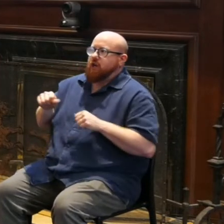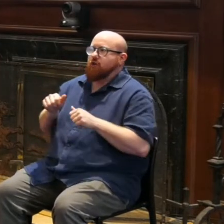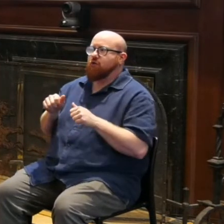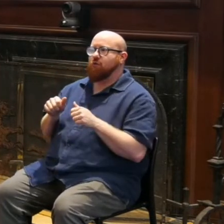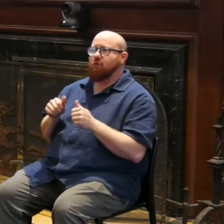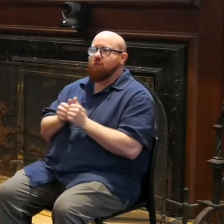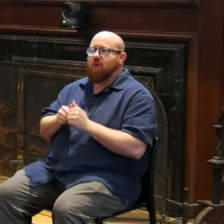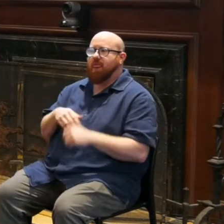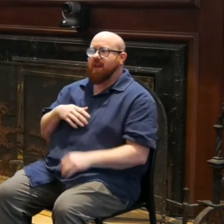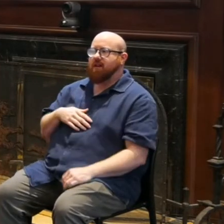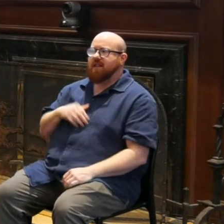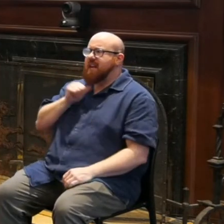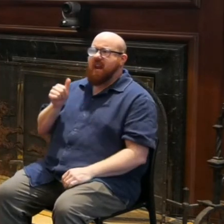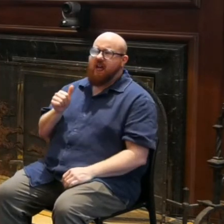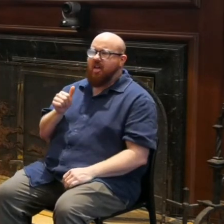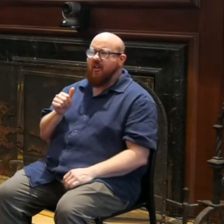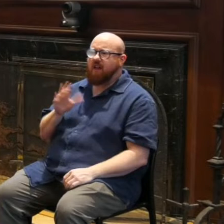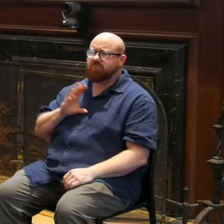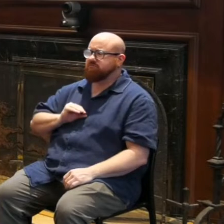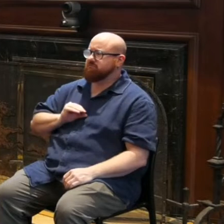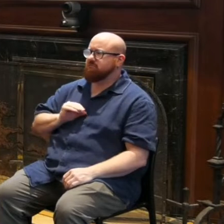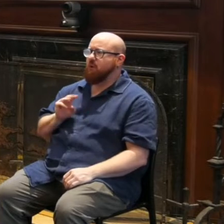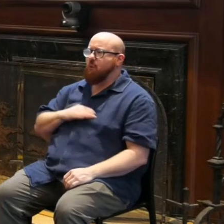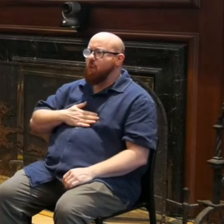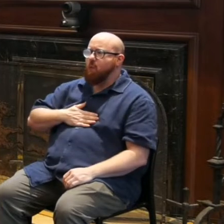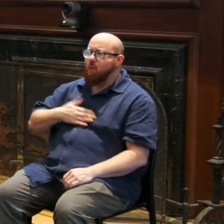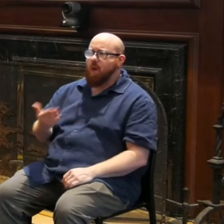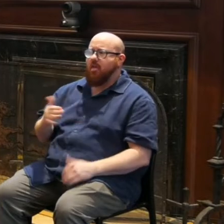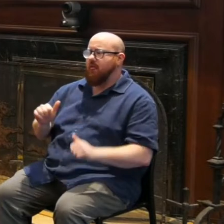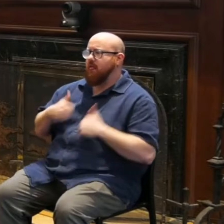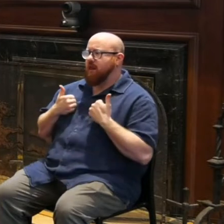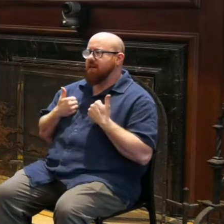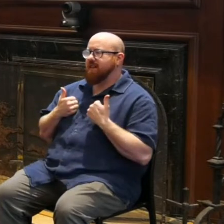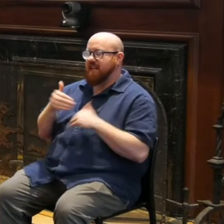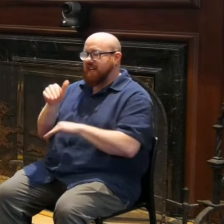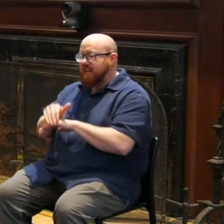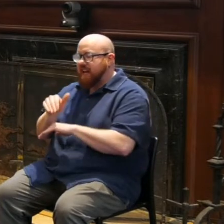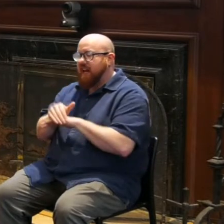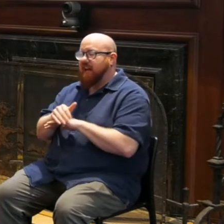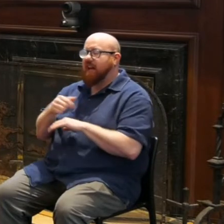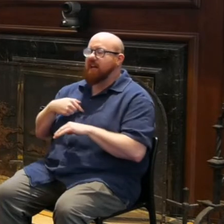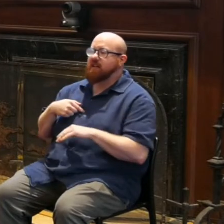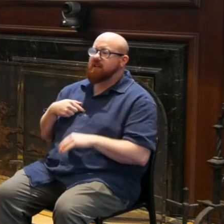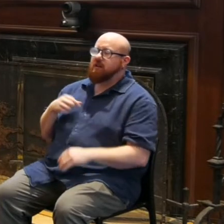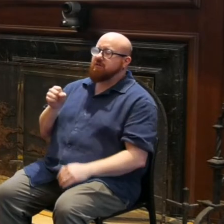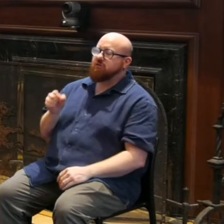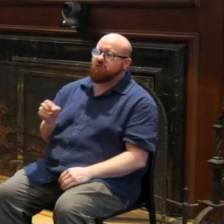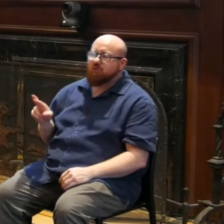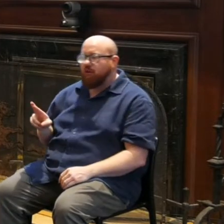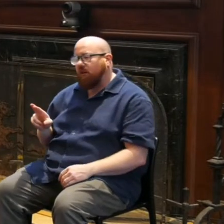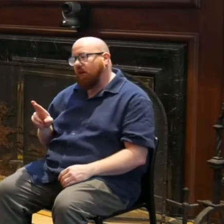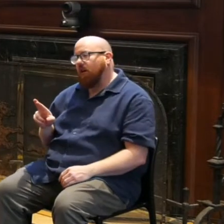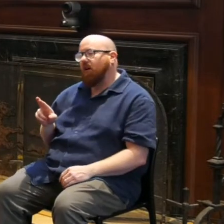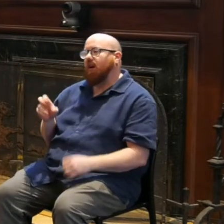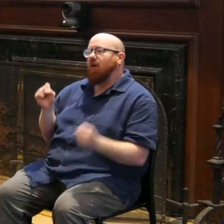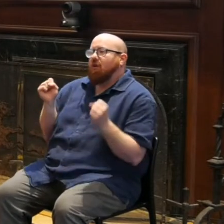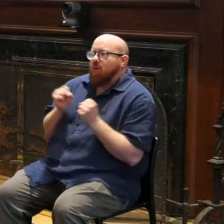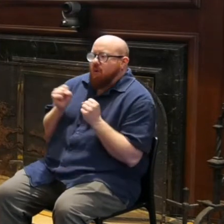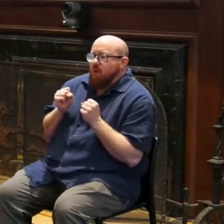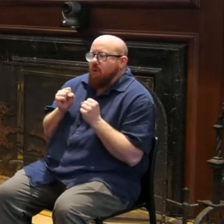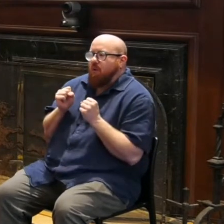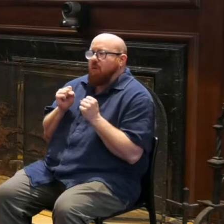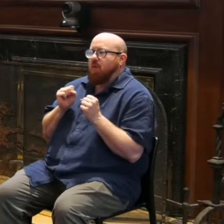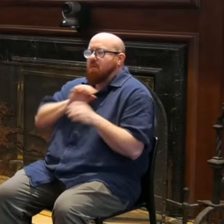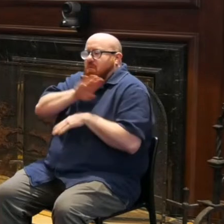live. At night, I'm stiff and sore in bed, cold and old, wrapped in blankets and socks